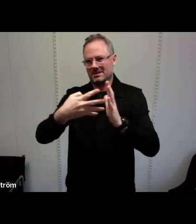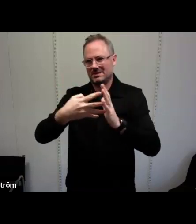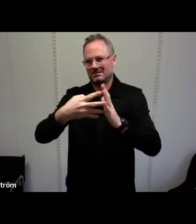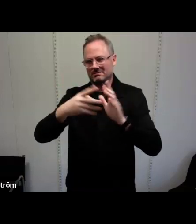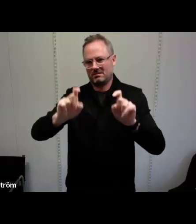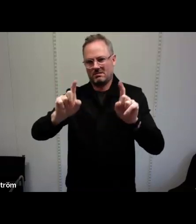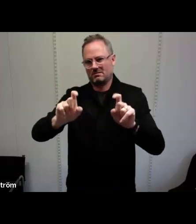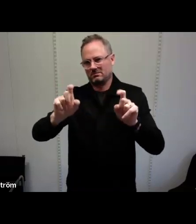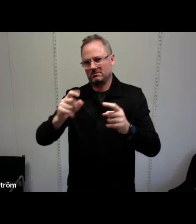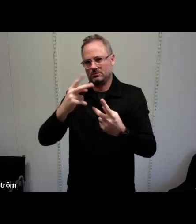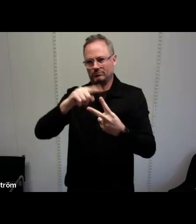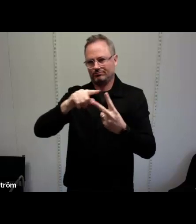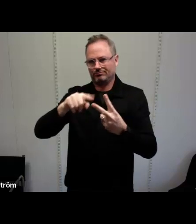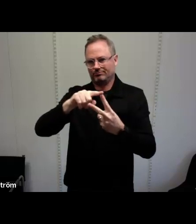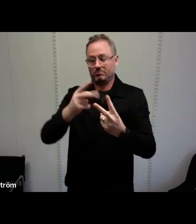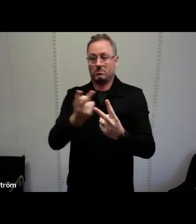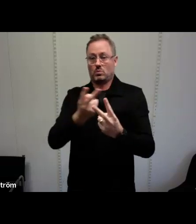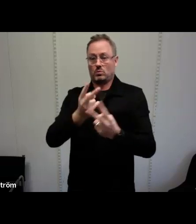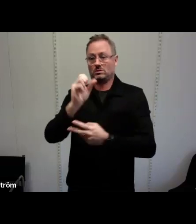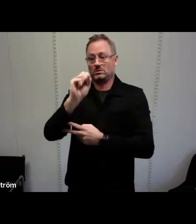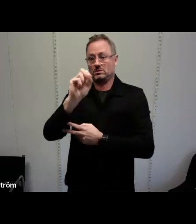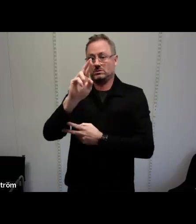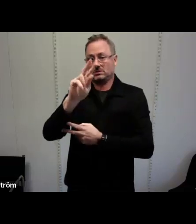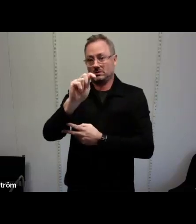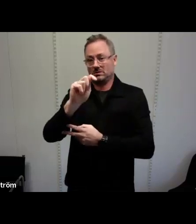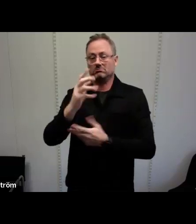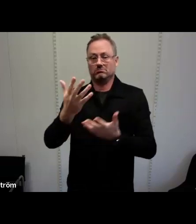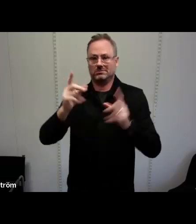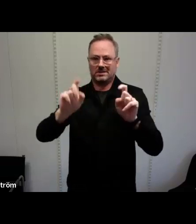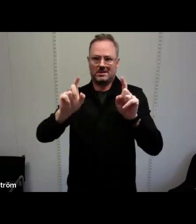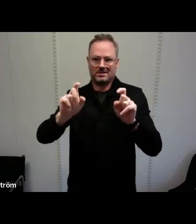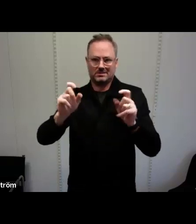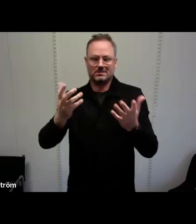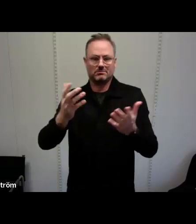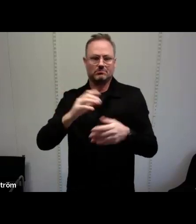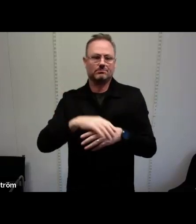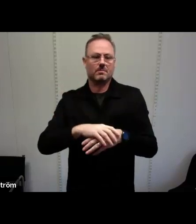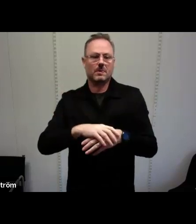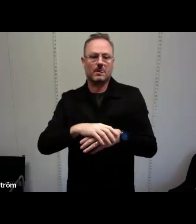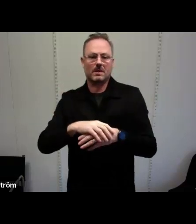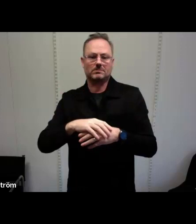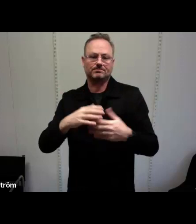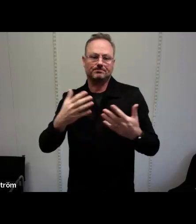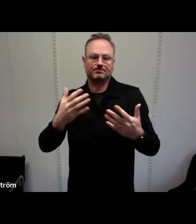the rating scales, well, two of them that we have developed. They are both SRT tests.